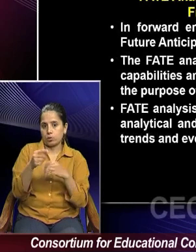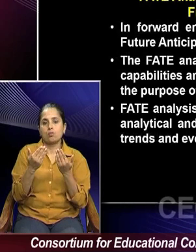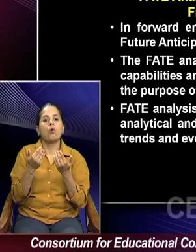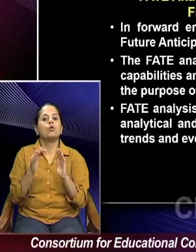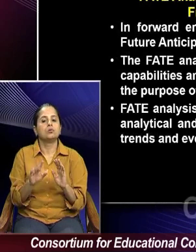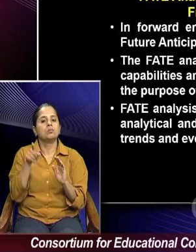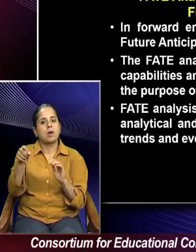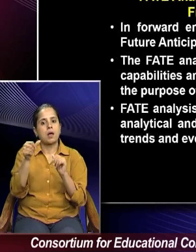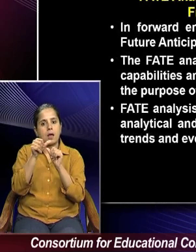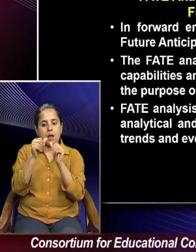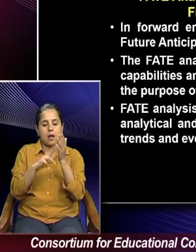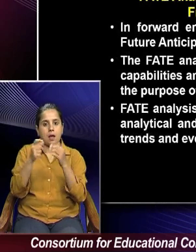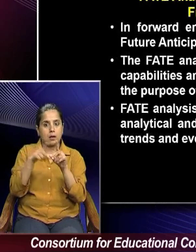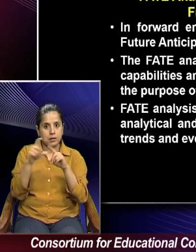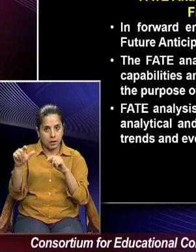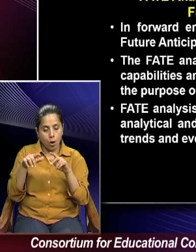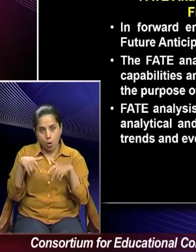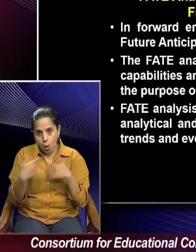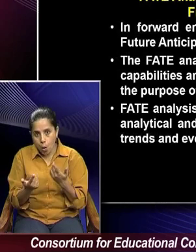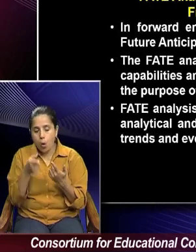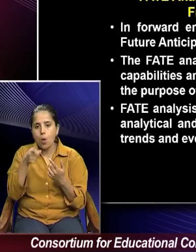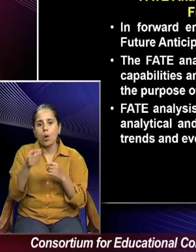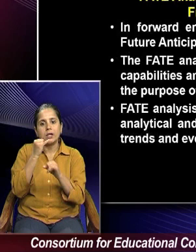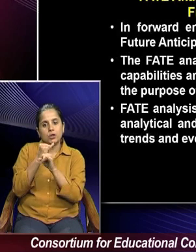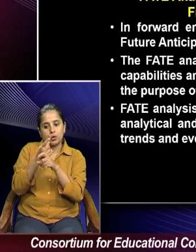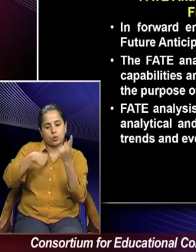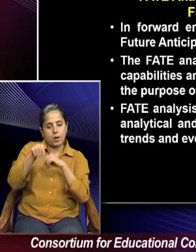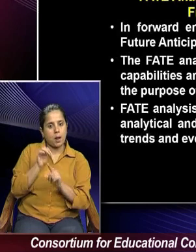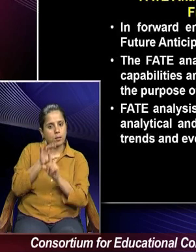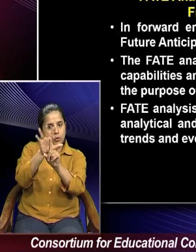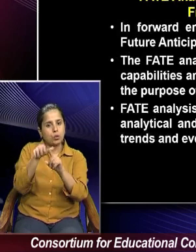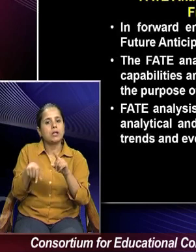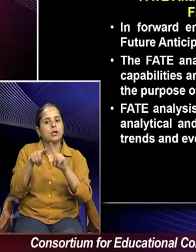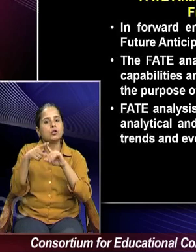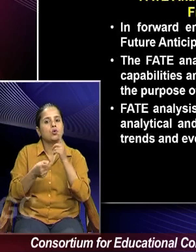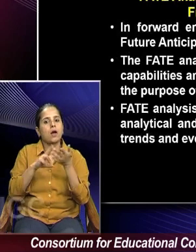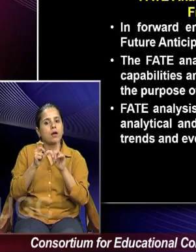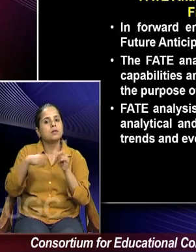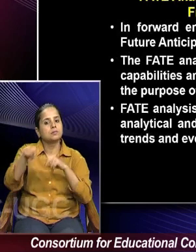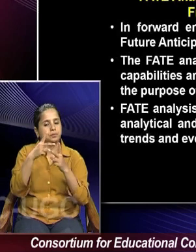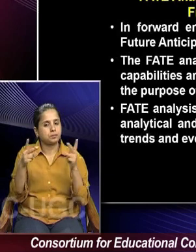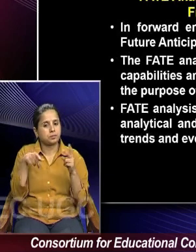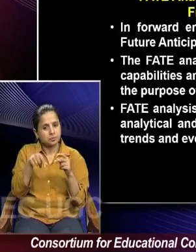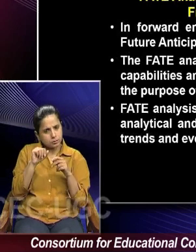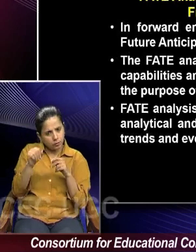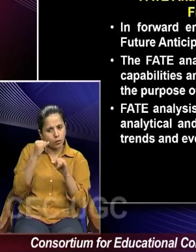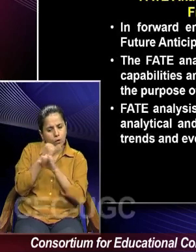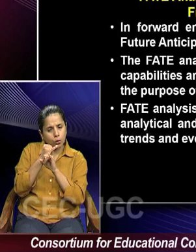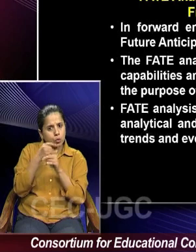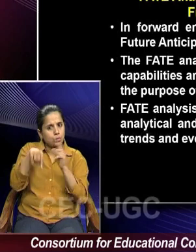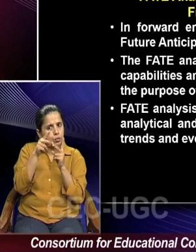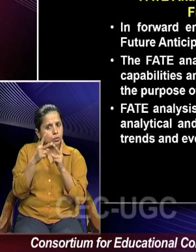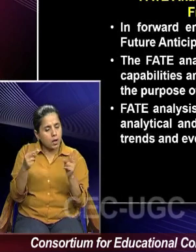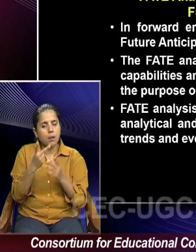analytical and intuitional approaches to trends and events. So, analytical and intuitional both